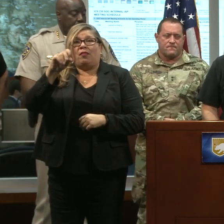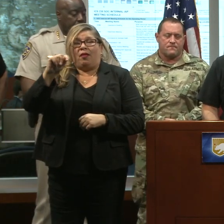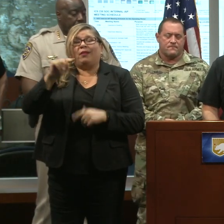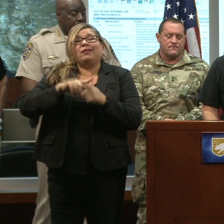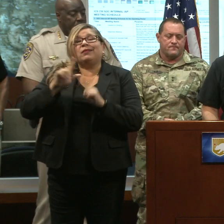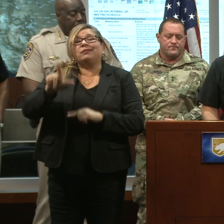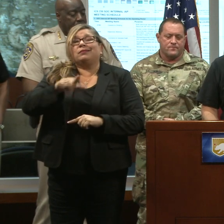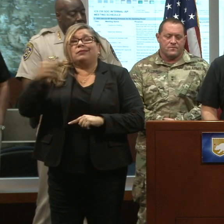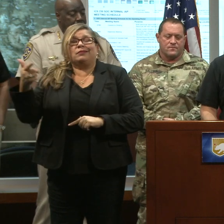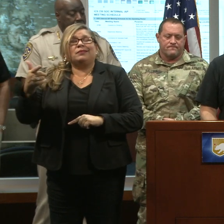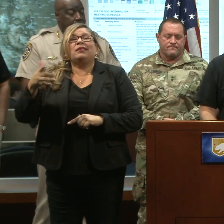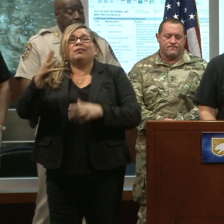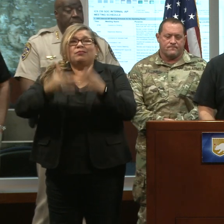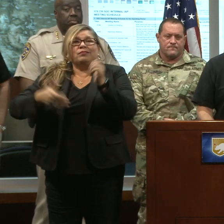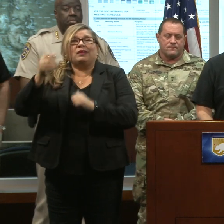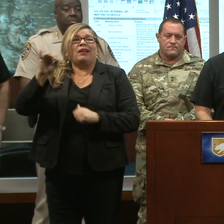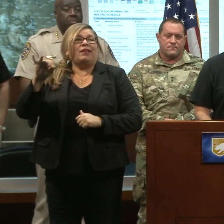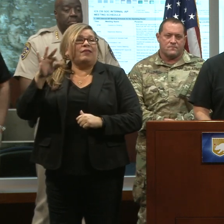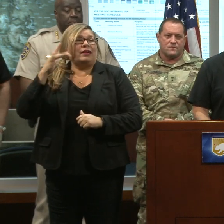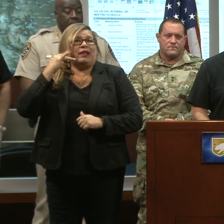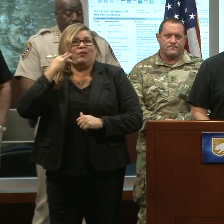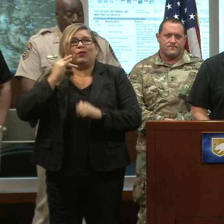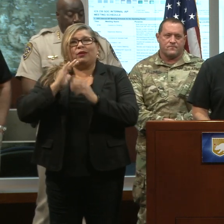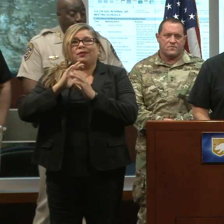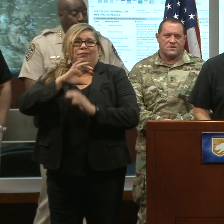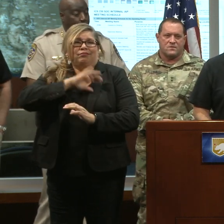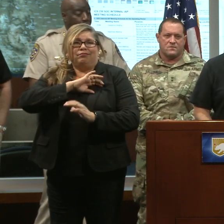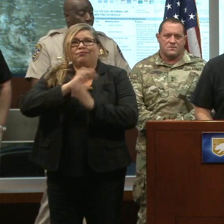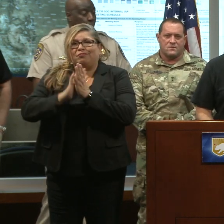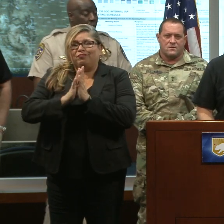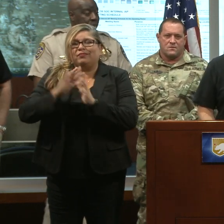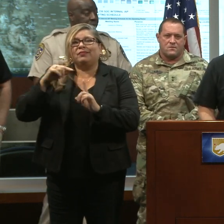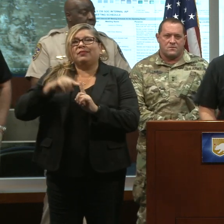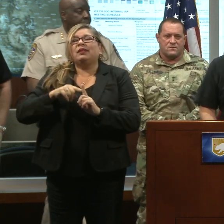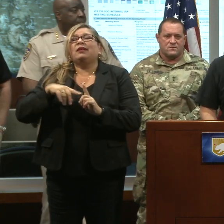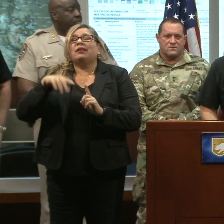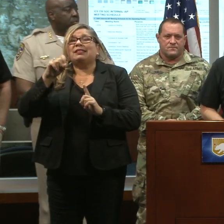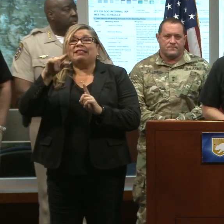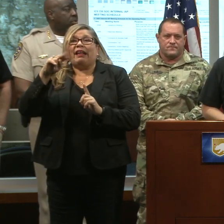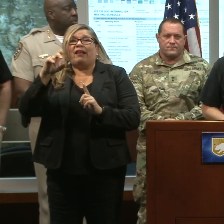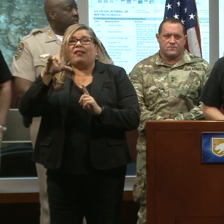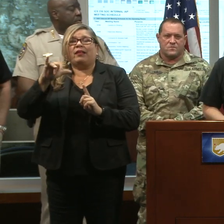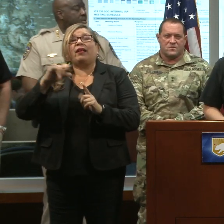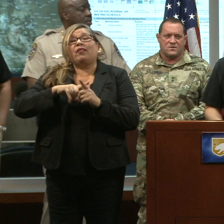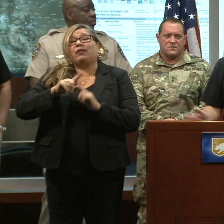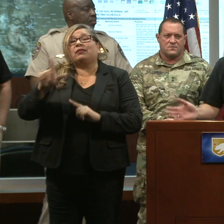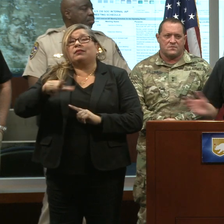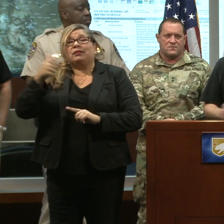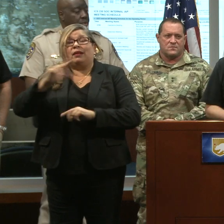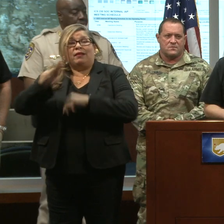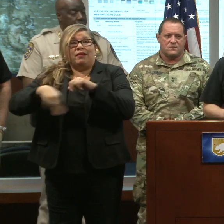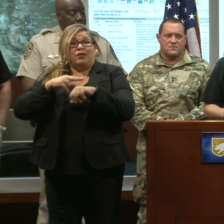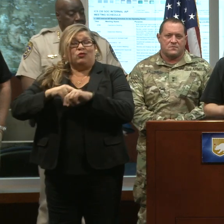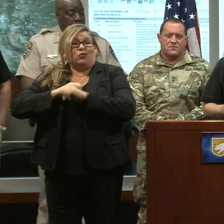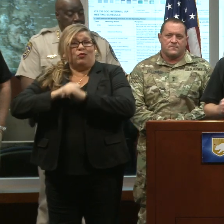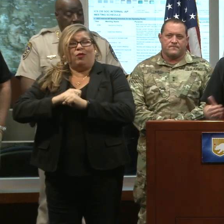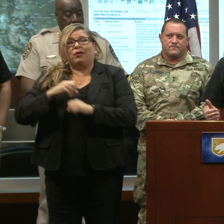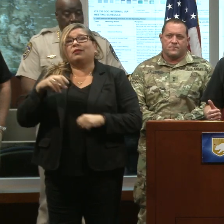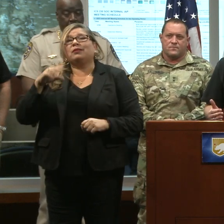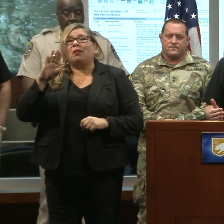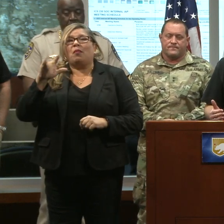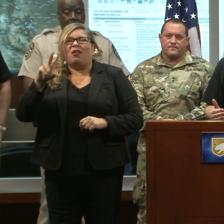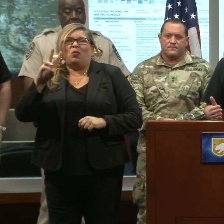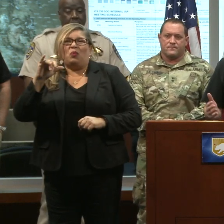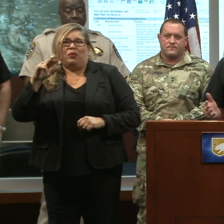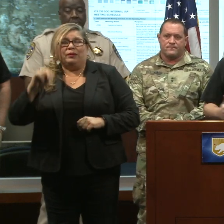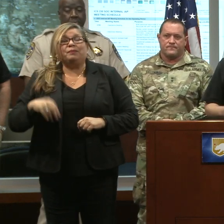the Commissioner of the California Highway Patrol, and then David Baldwin, who's the Adjutant General of the California National Guard. As soon as they're done giving